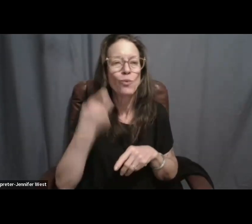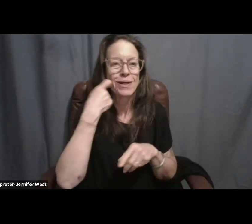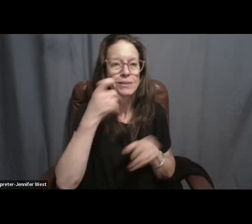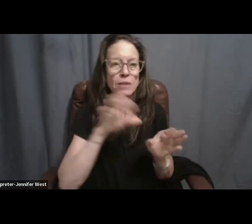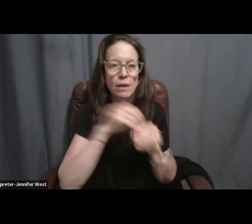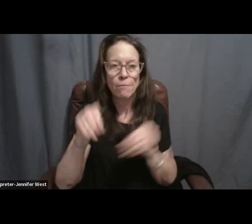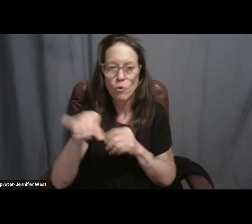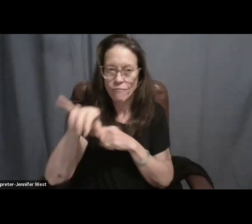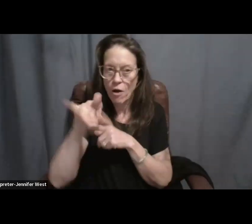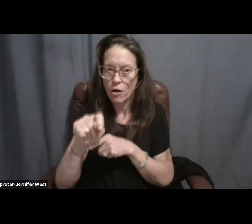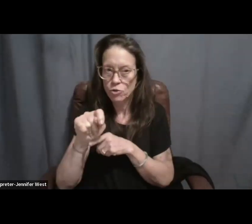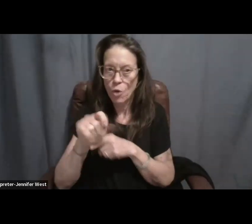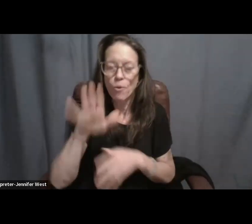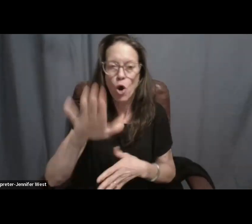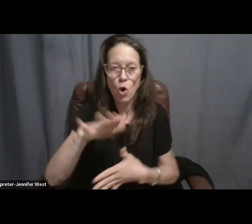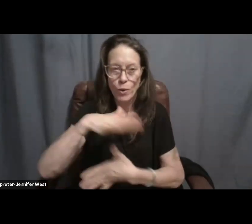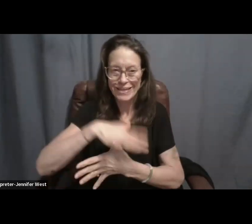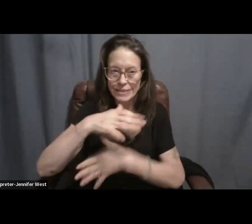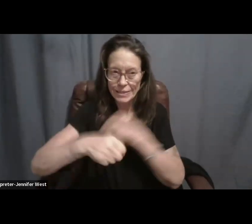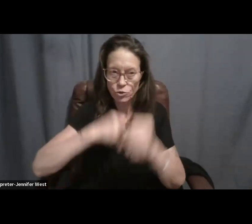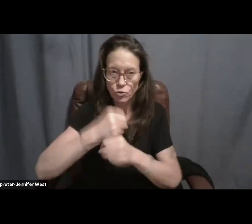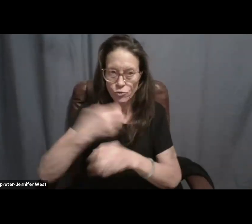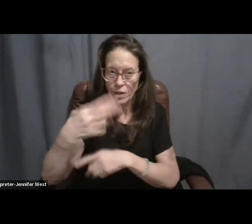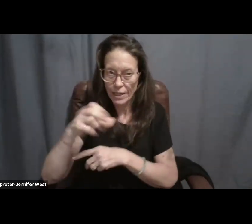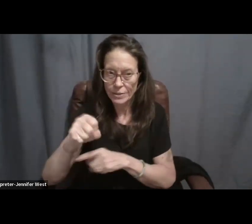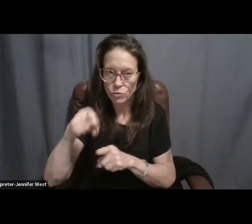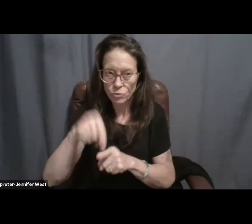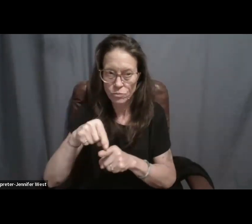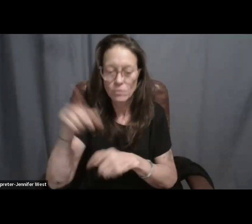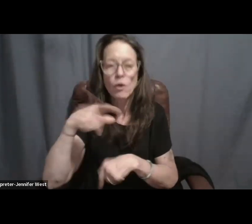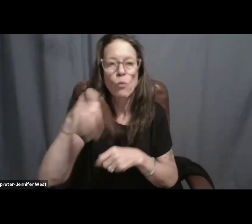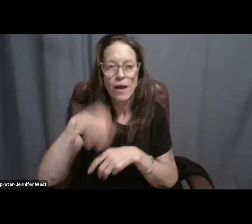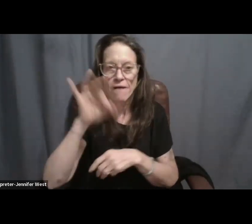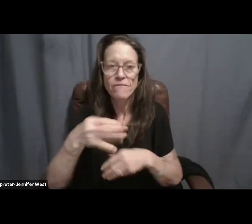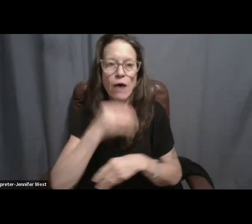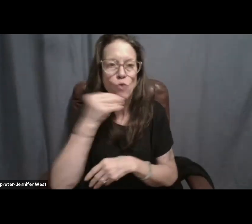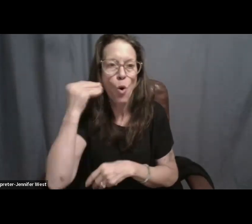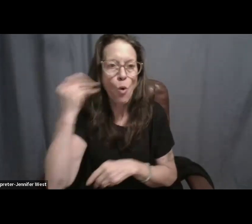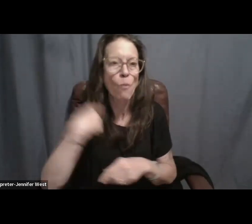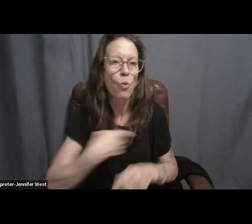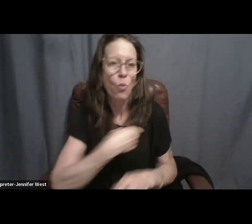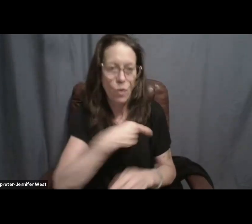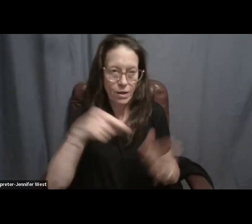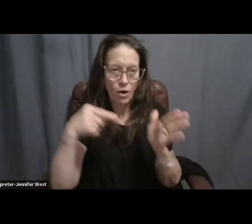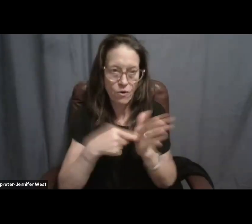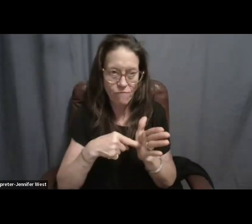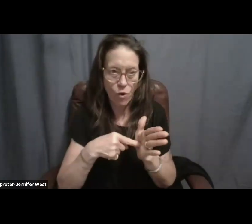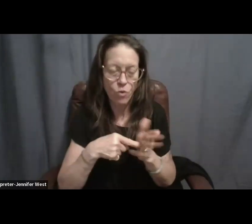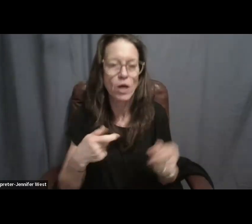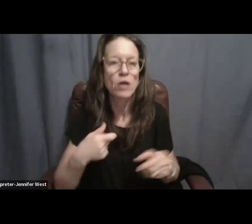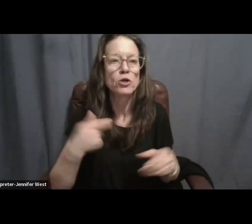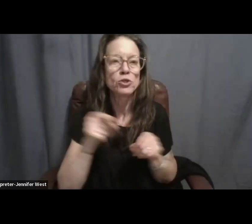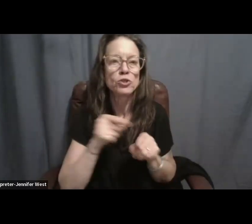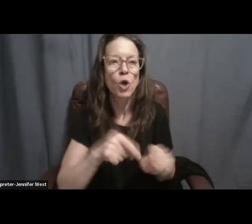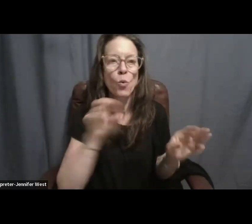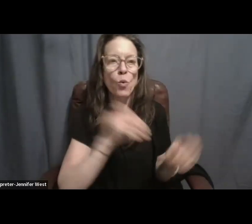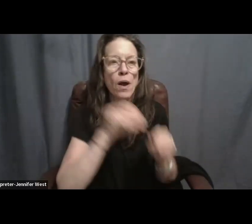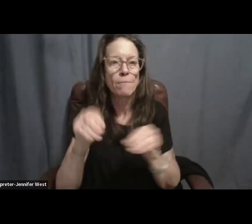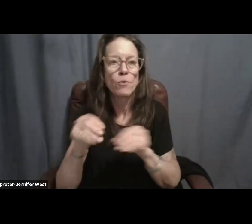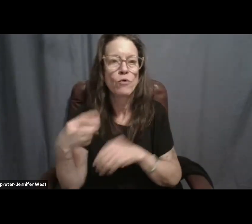her senior year because we found a home that we could afford. And so we moved out to Washington